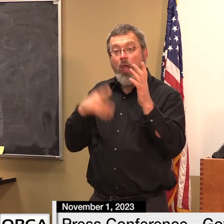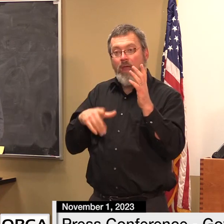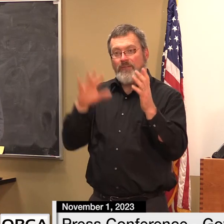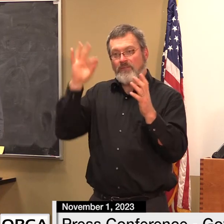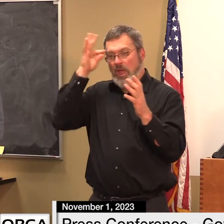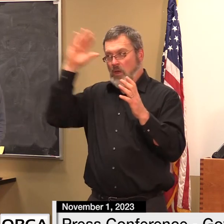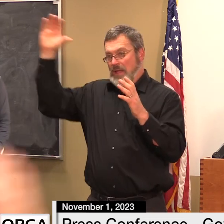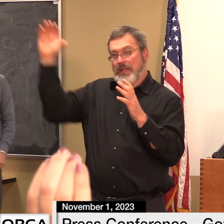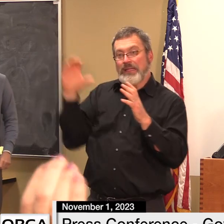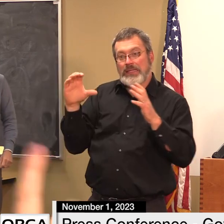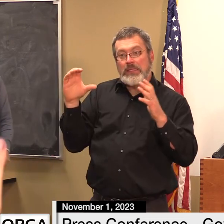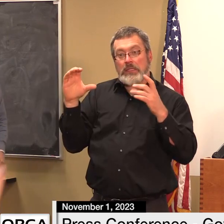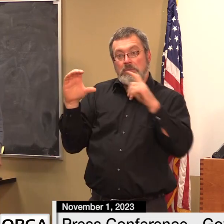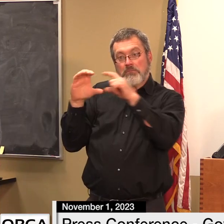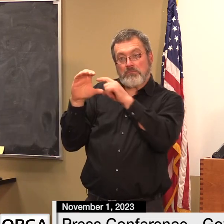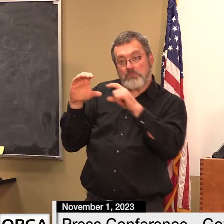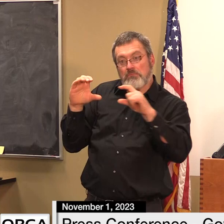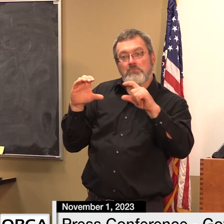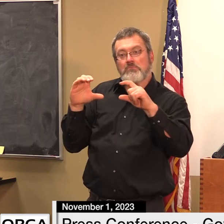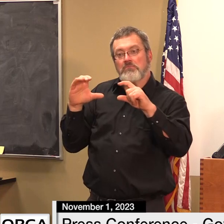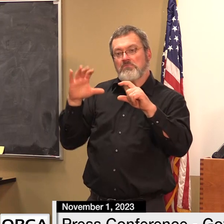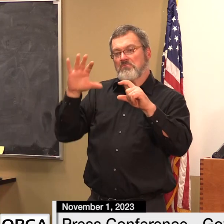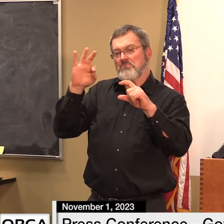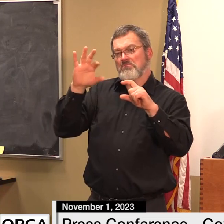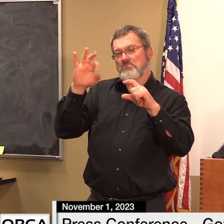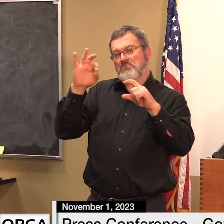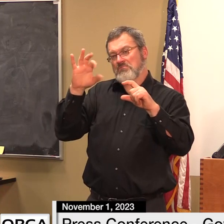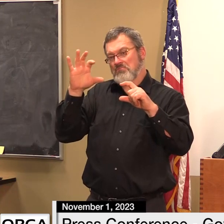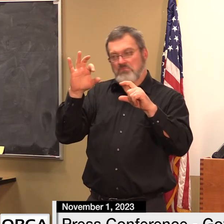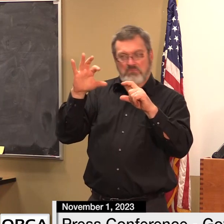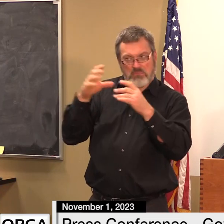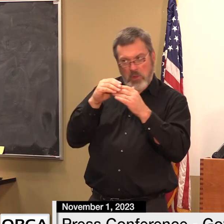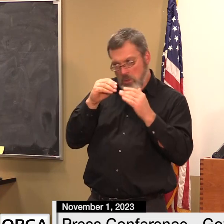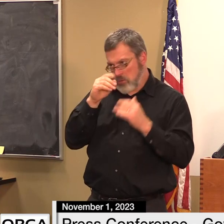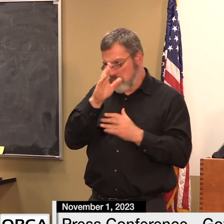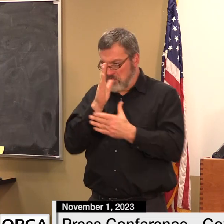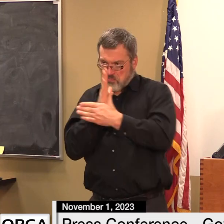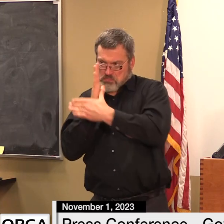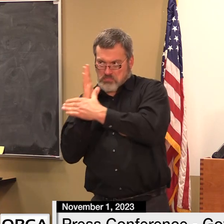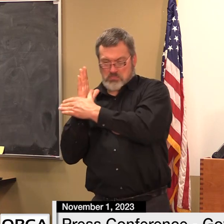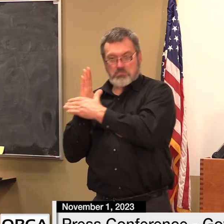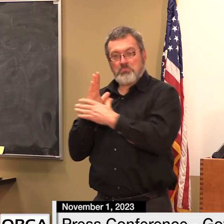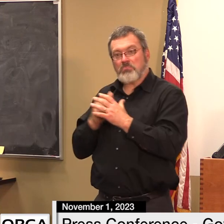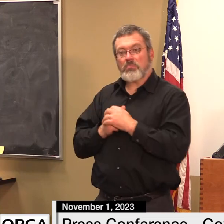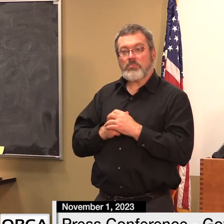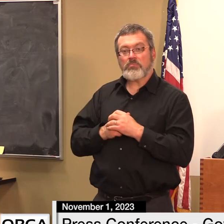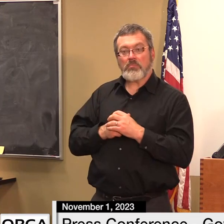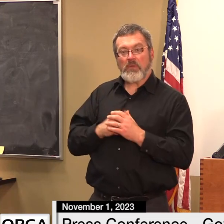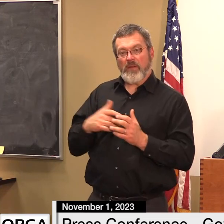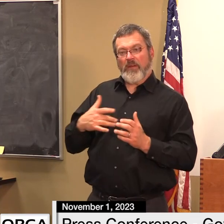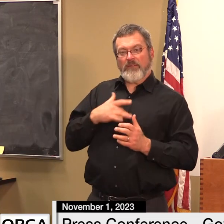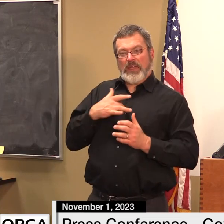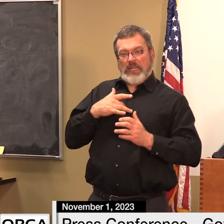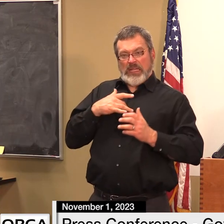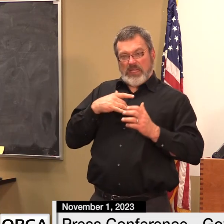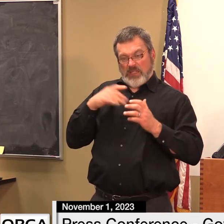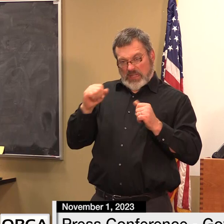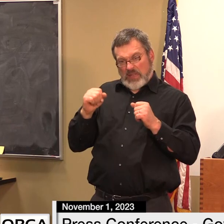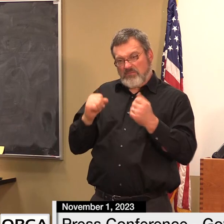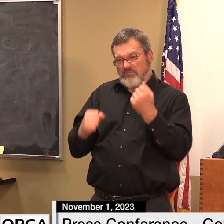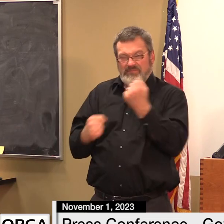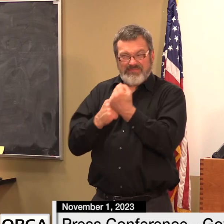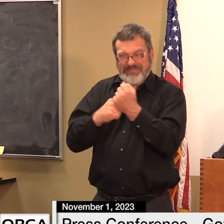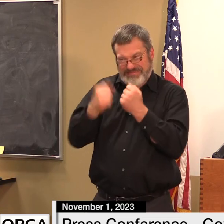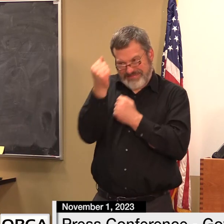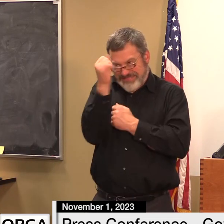Vermonter who qualifies will be just under $900. The program typically supports about 18,500 households per